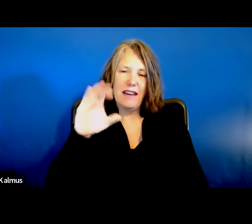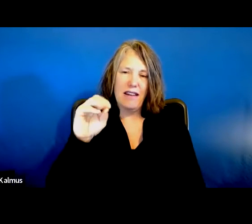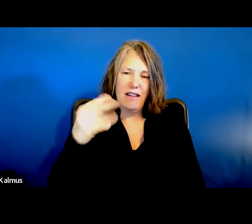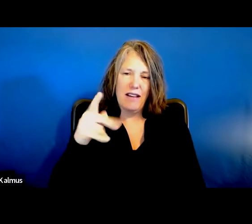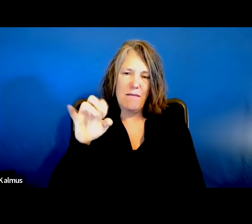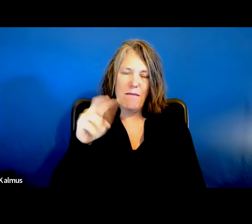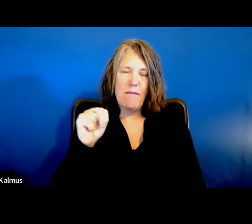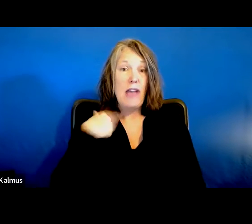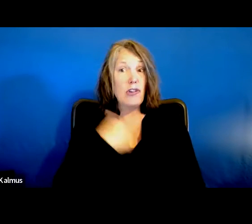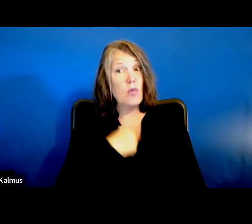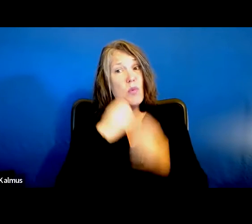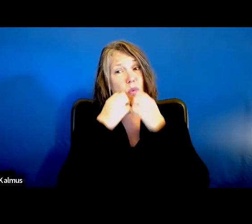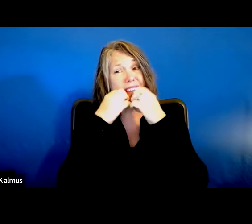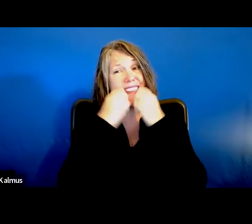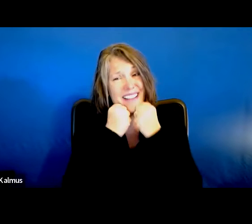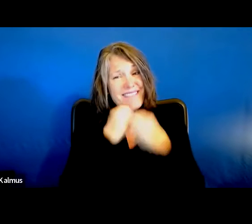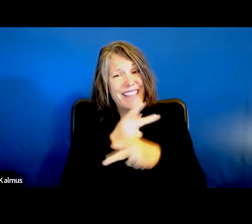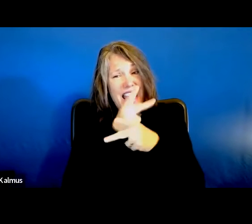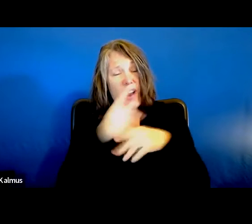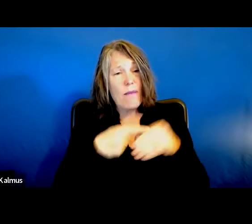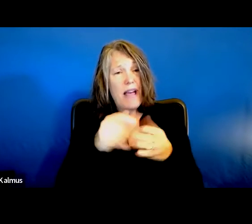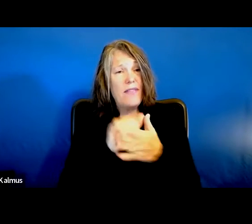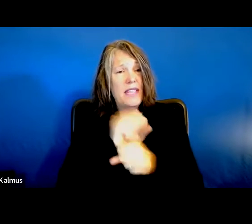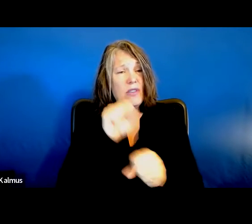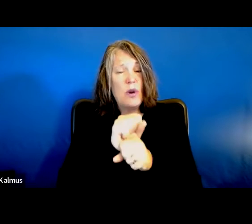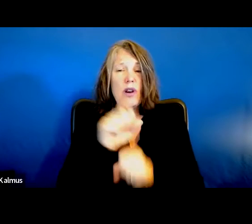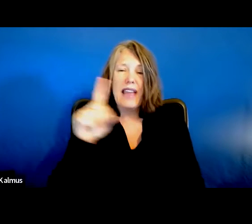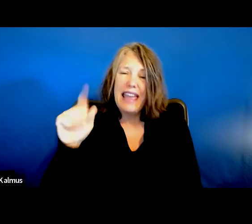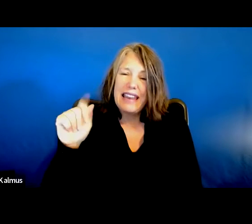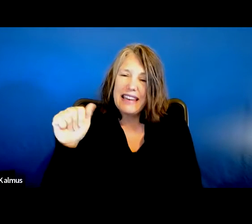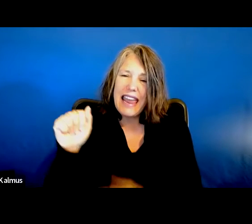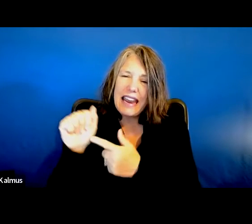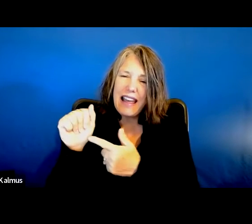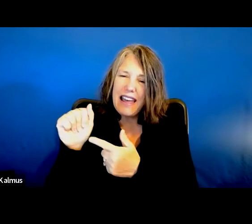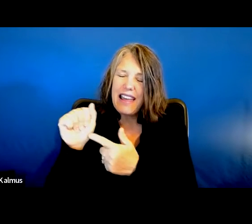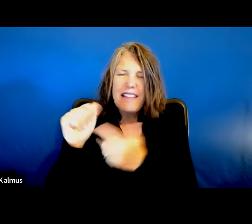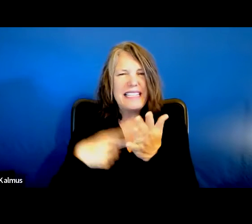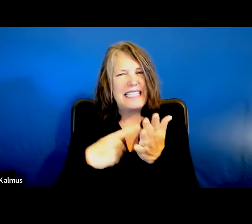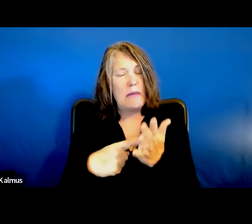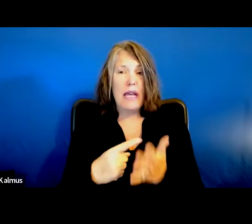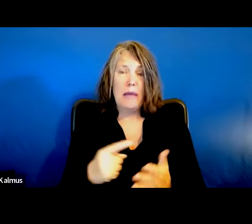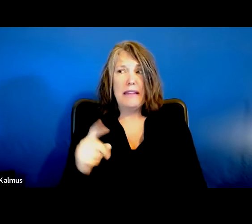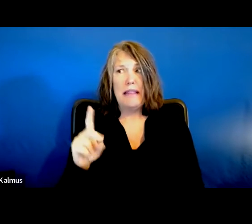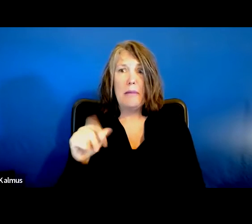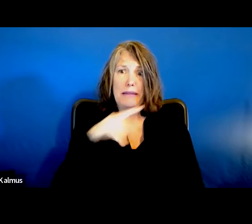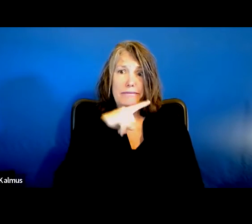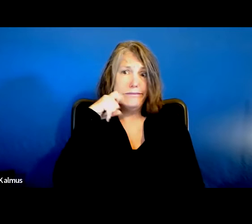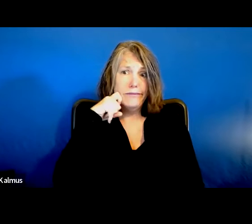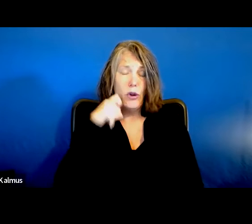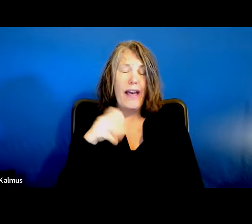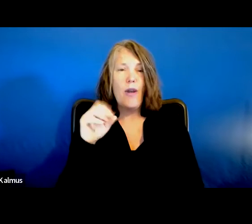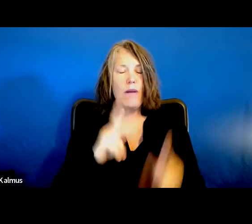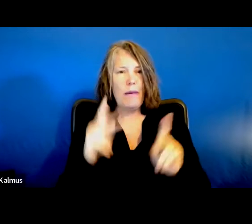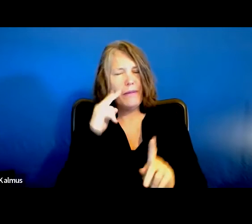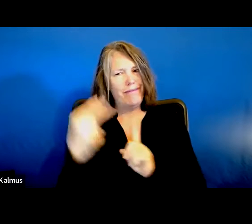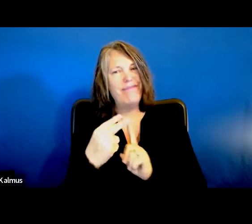really care about this work, and data can sometimes be a little unfeeling or perceived as